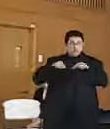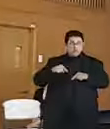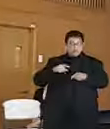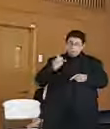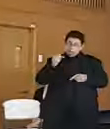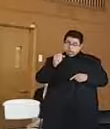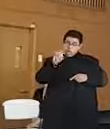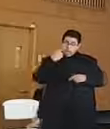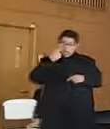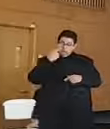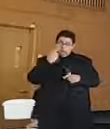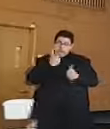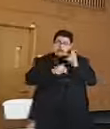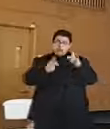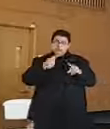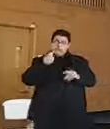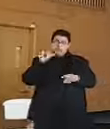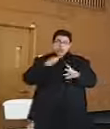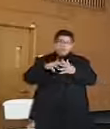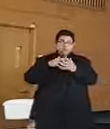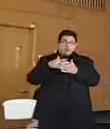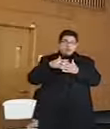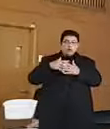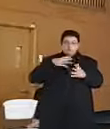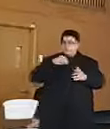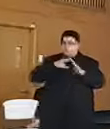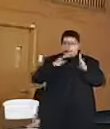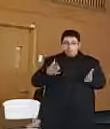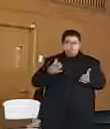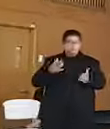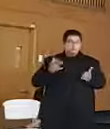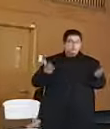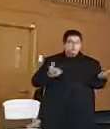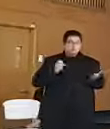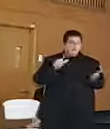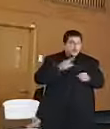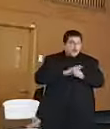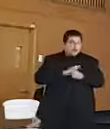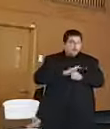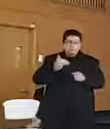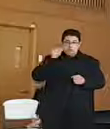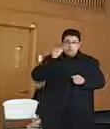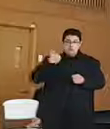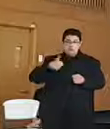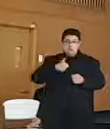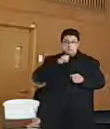And we're saying that here in St. Louis County. If we don't get